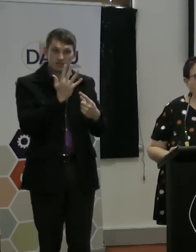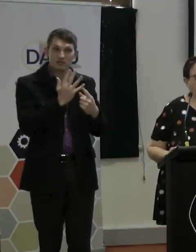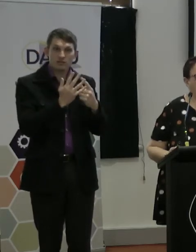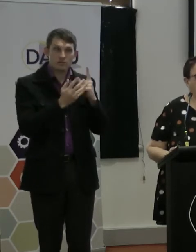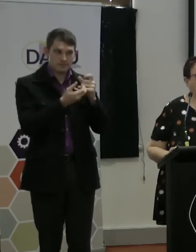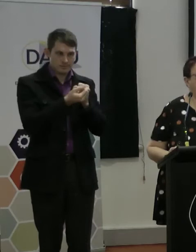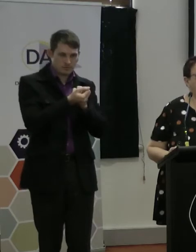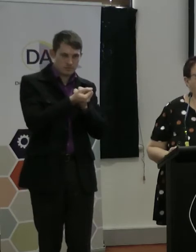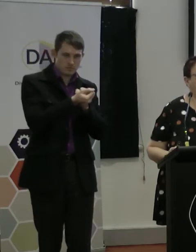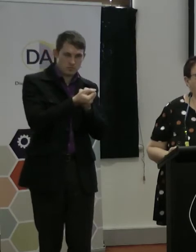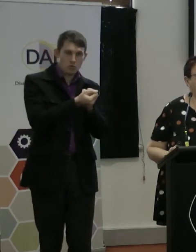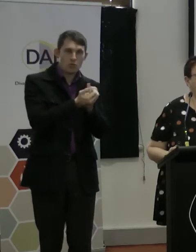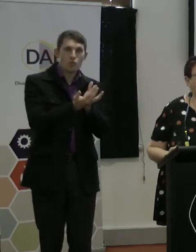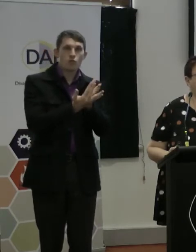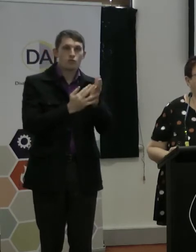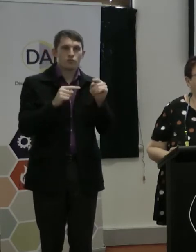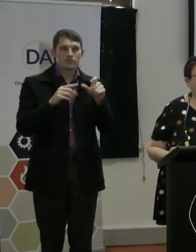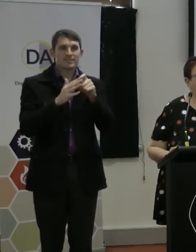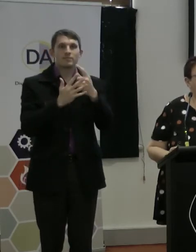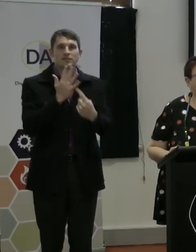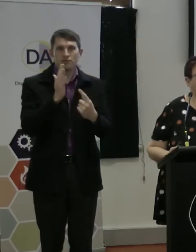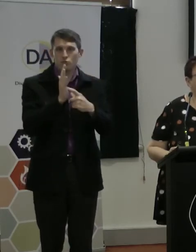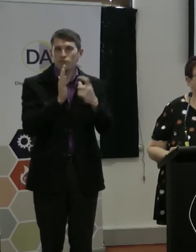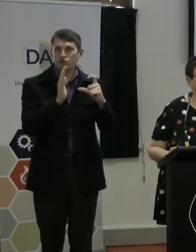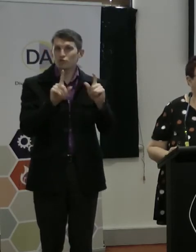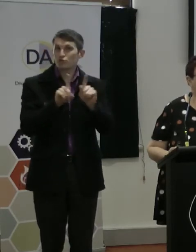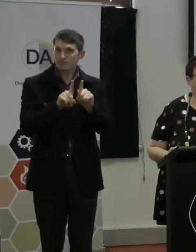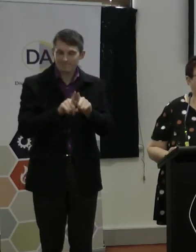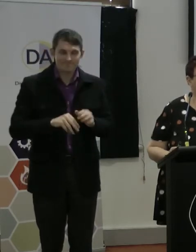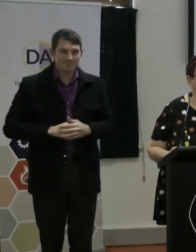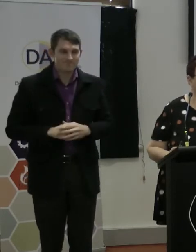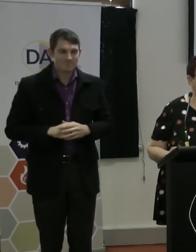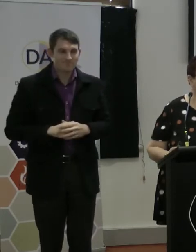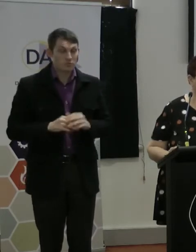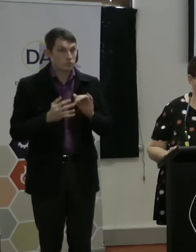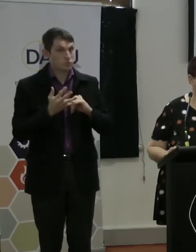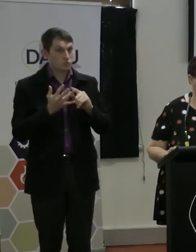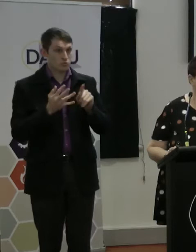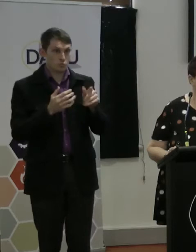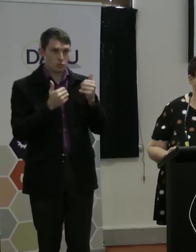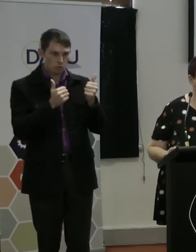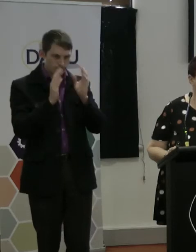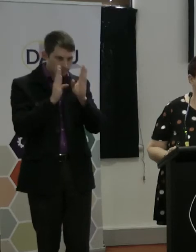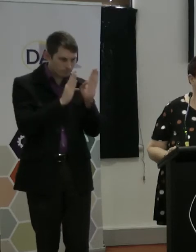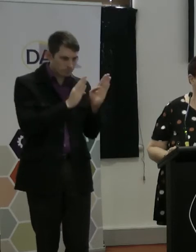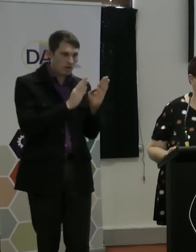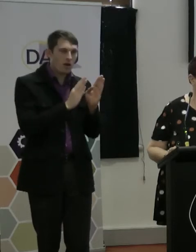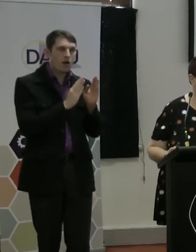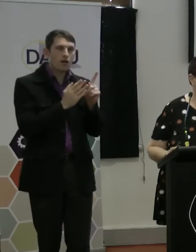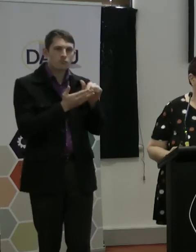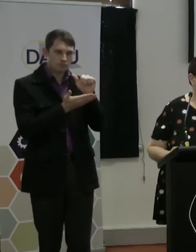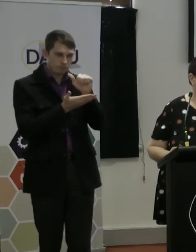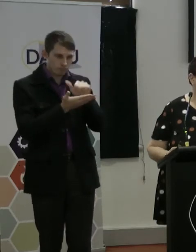the Disability Royal Commission as well. So with some good active listening, people will be directed